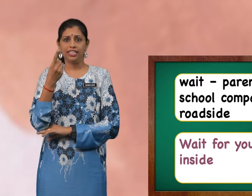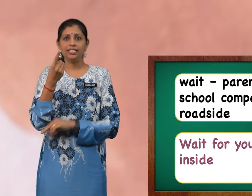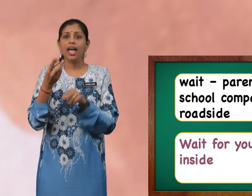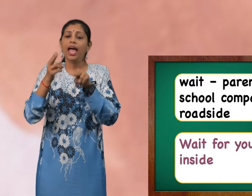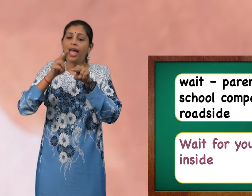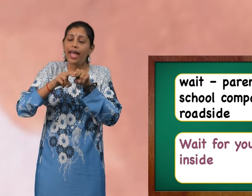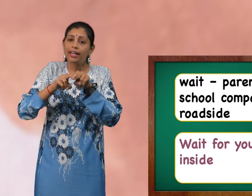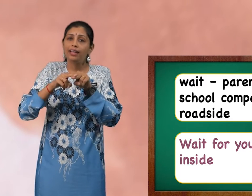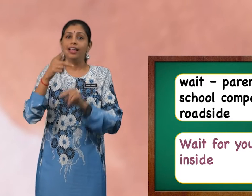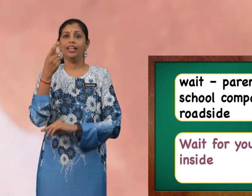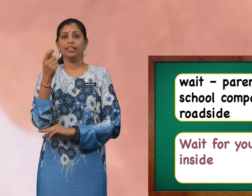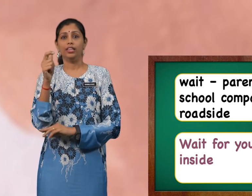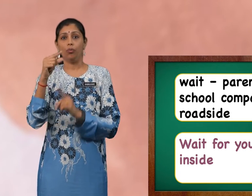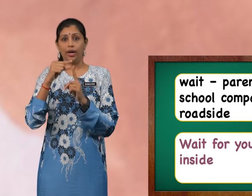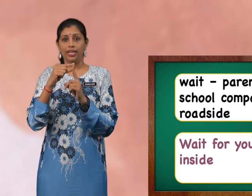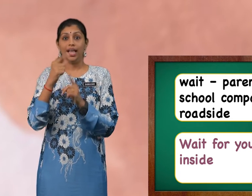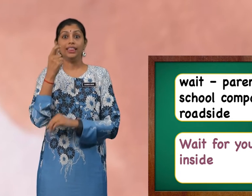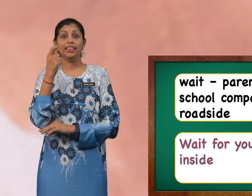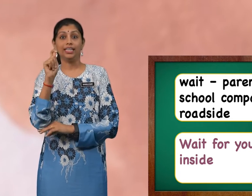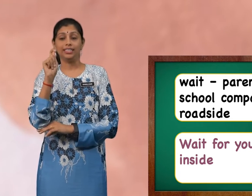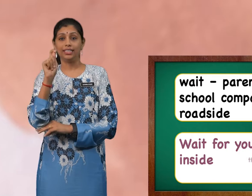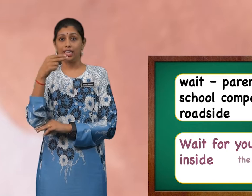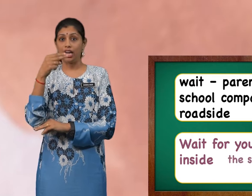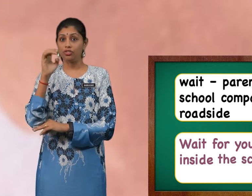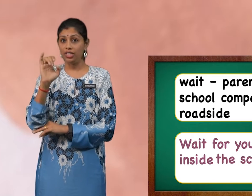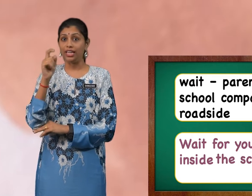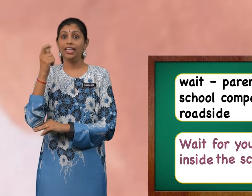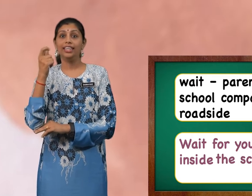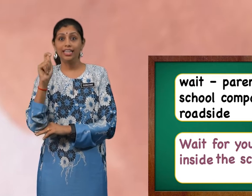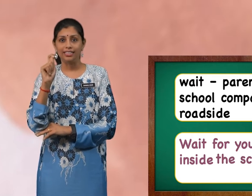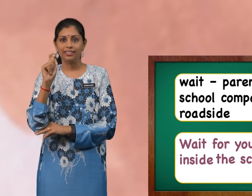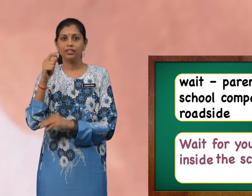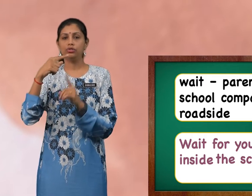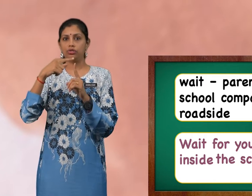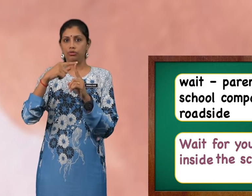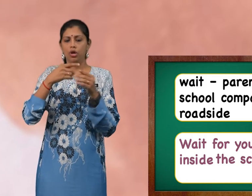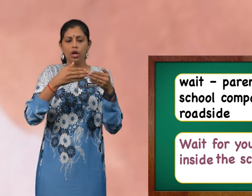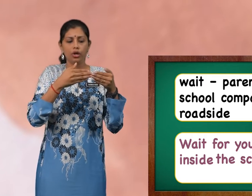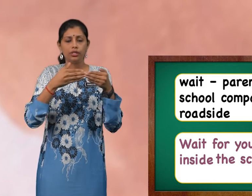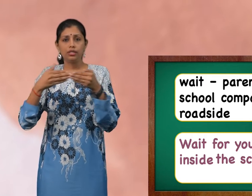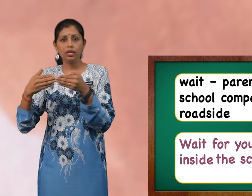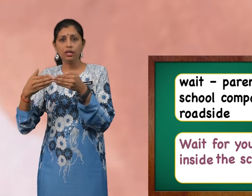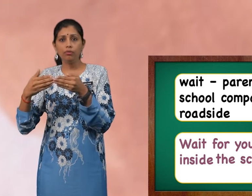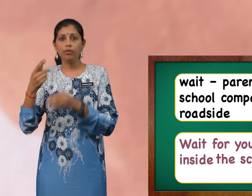just add the word the, T-H-E, the, to continue